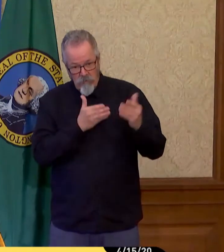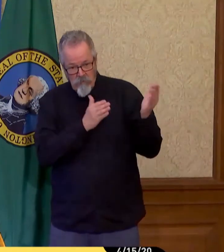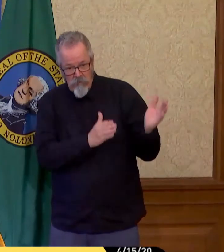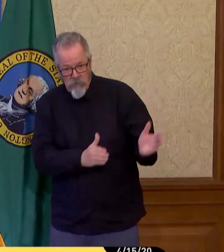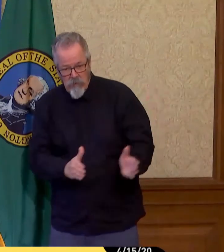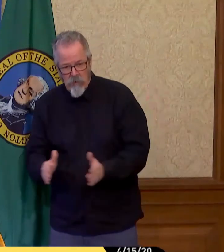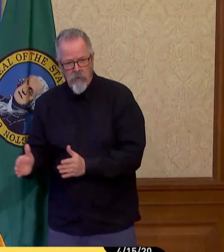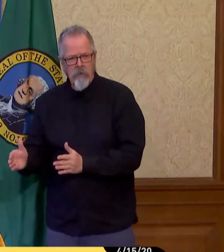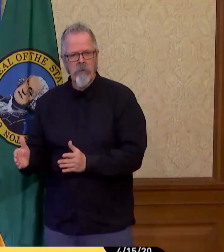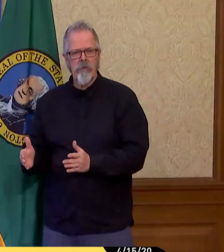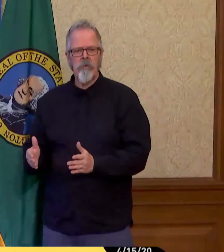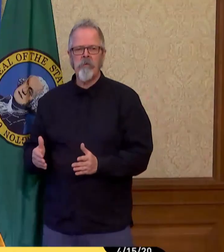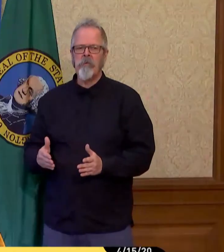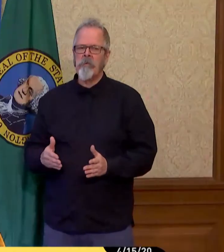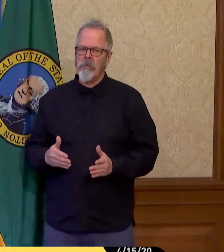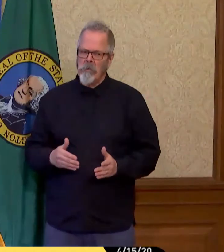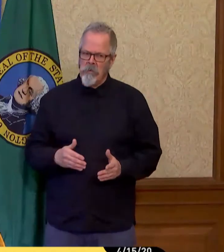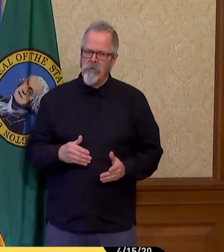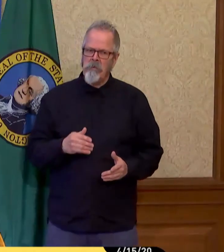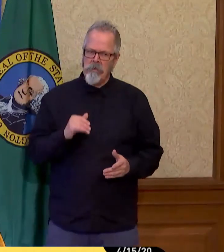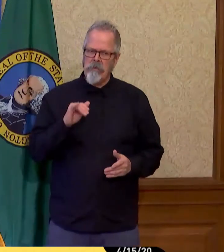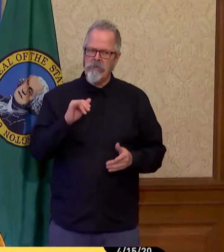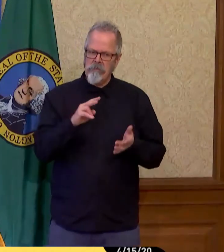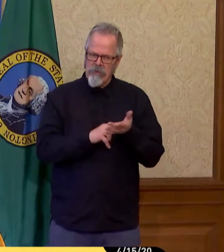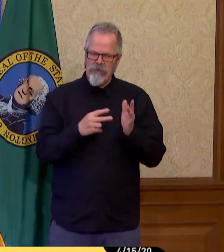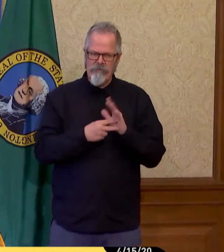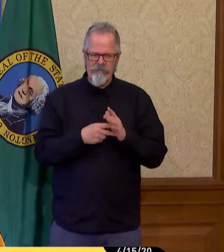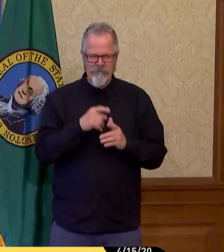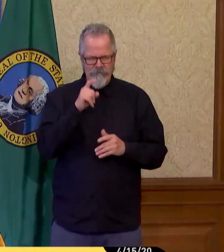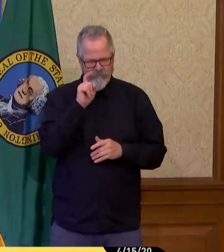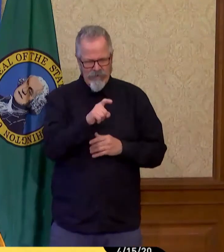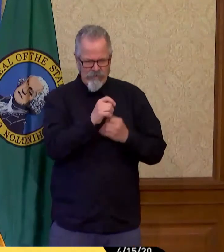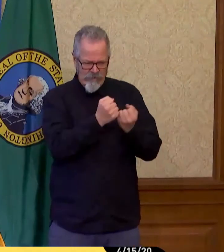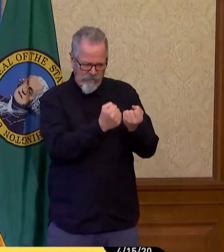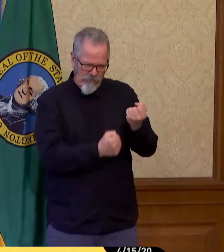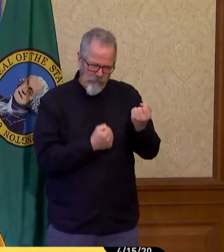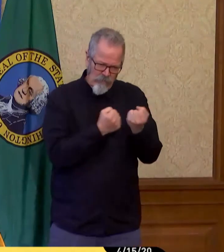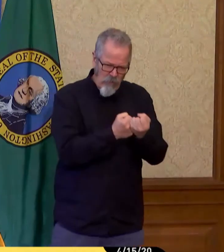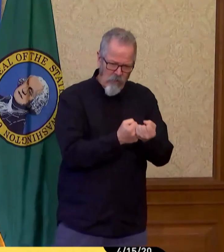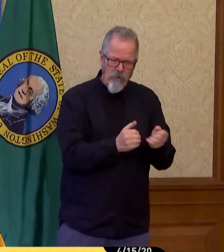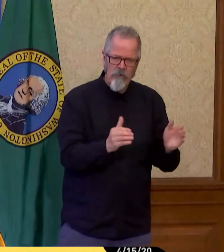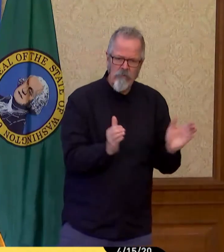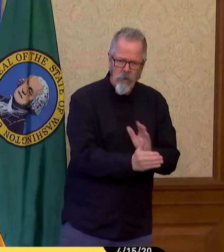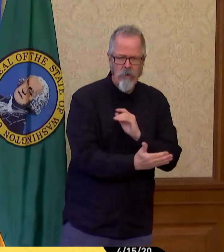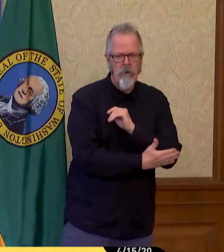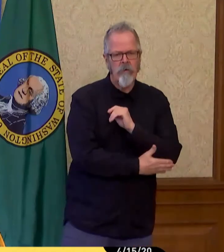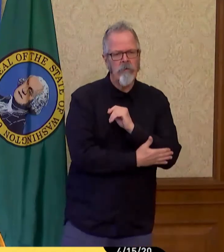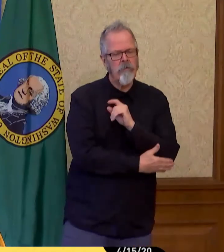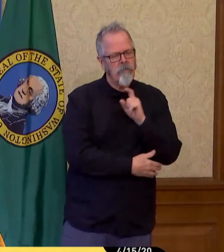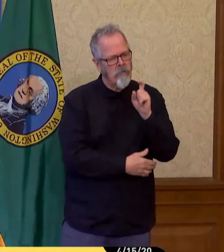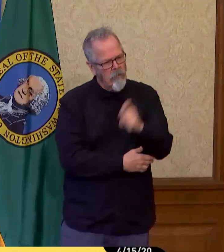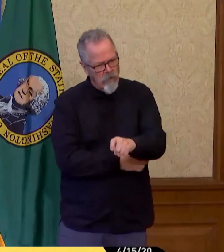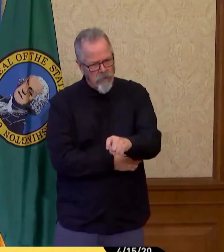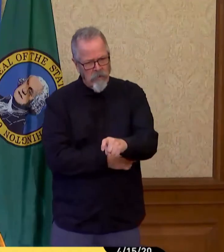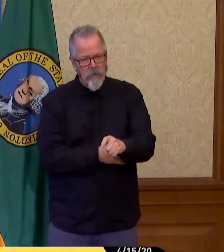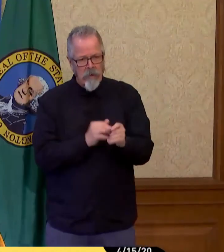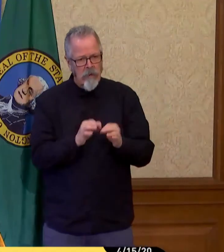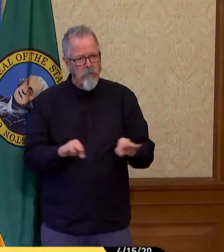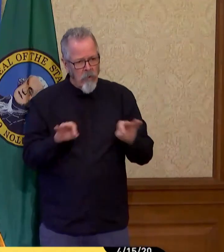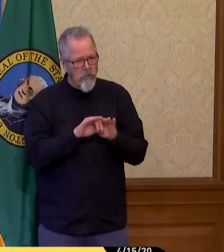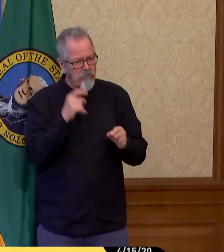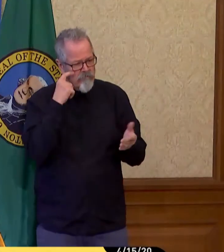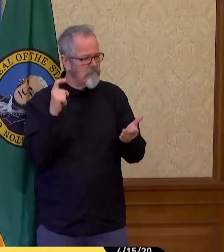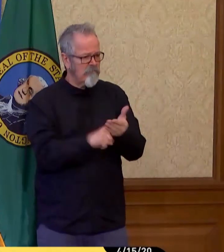disproportionate state assets to help those counties that are not well manned. It is a very important point, because the whole state